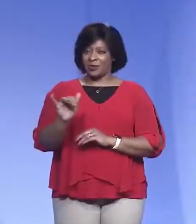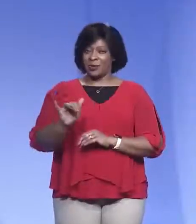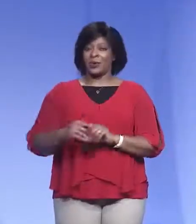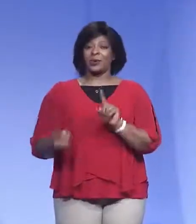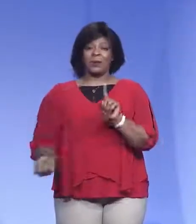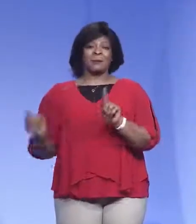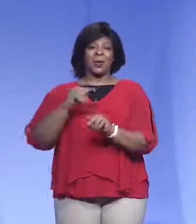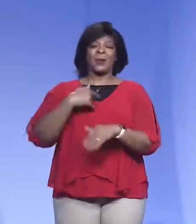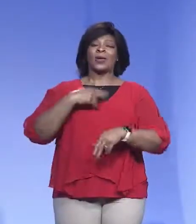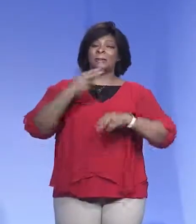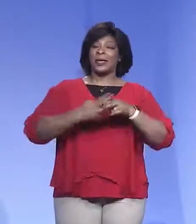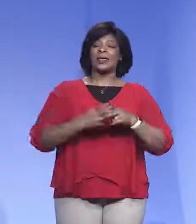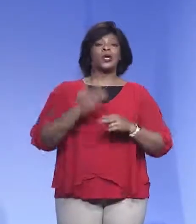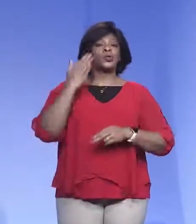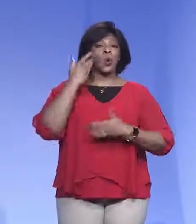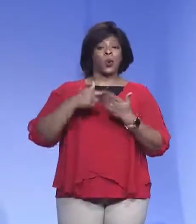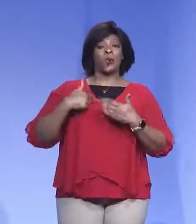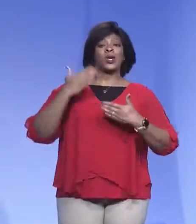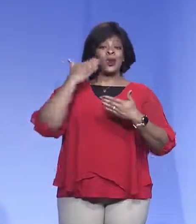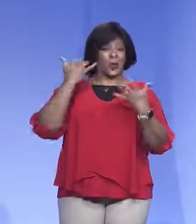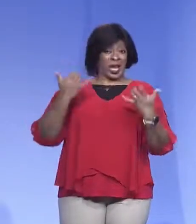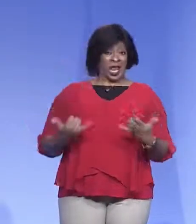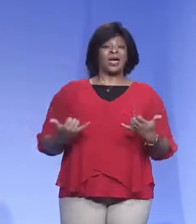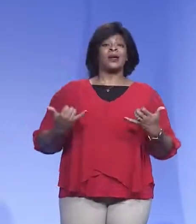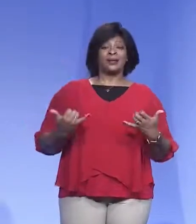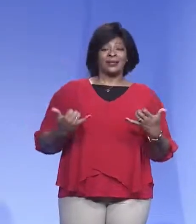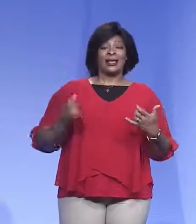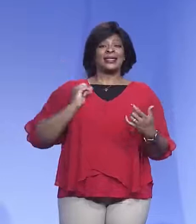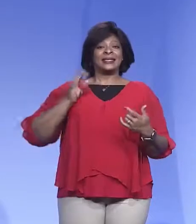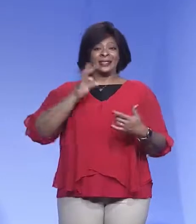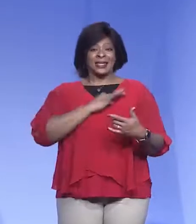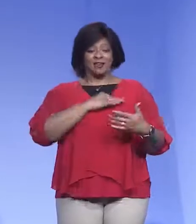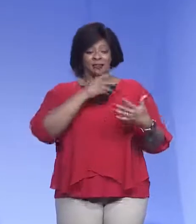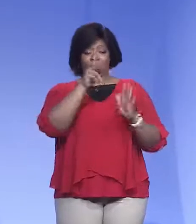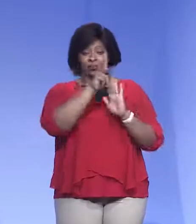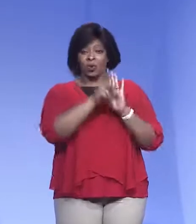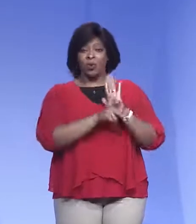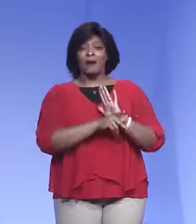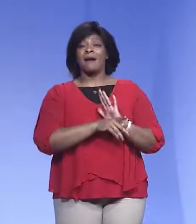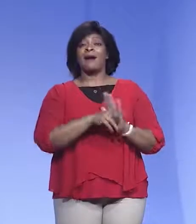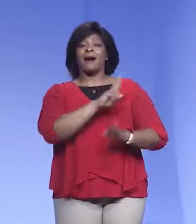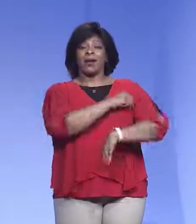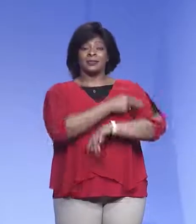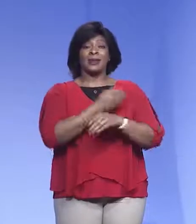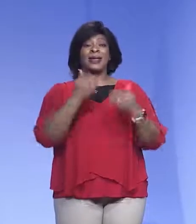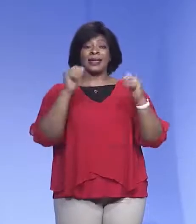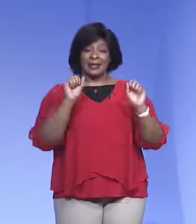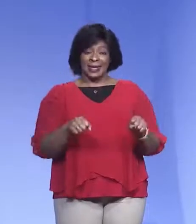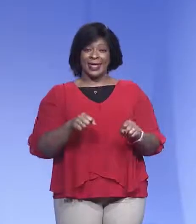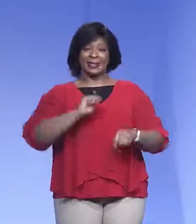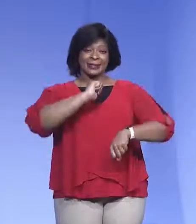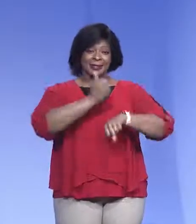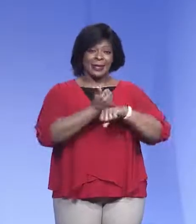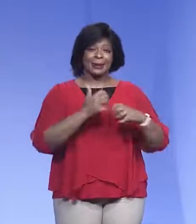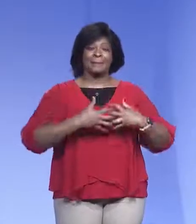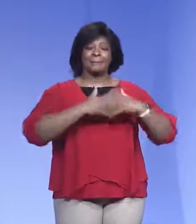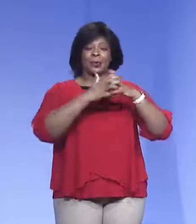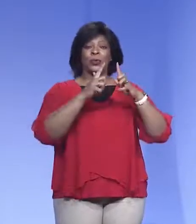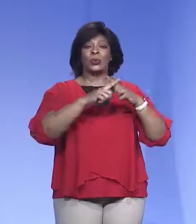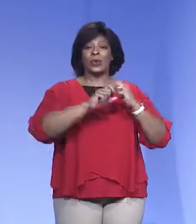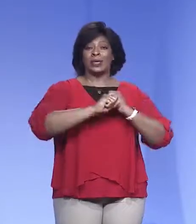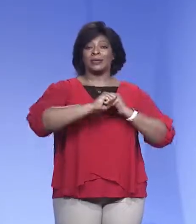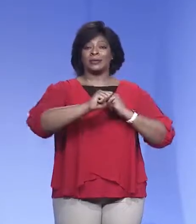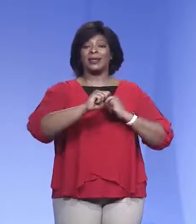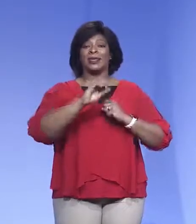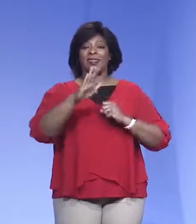back to what I said, knowing what we know today, the staffing protocols that the hospitals may be able to put into place to extend